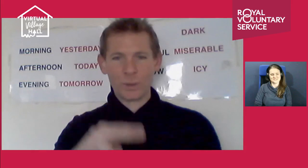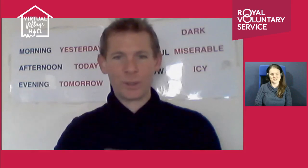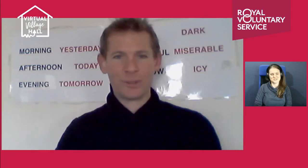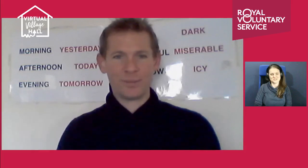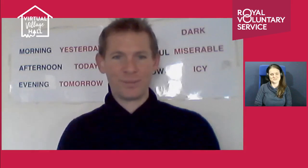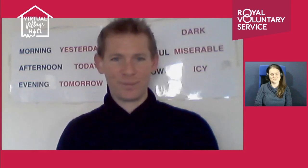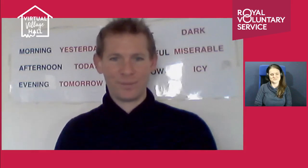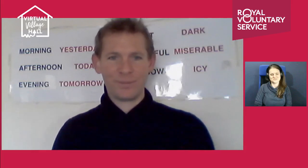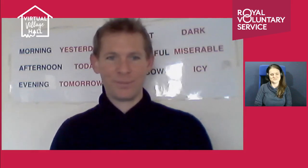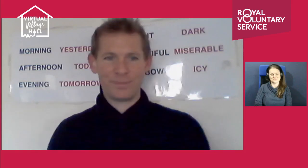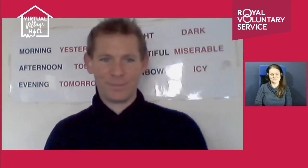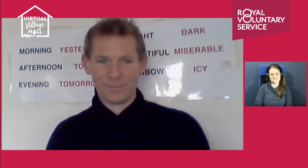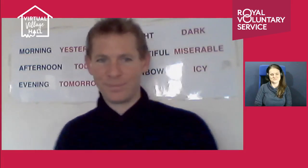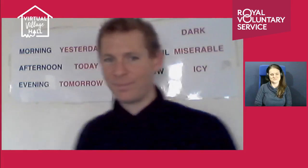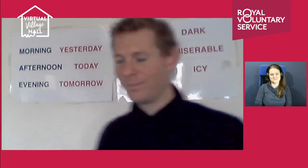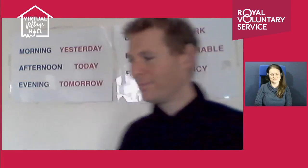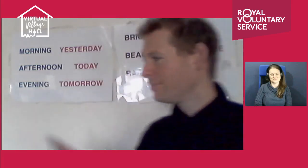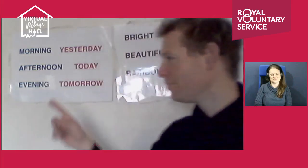Afternoon.